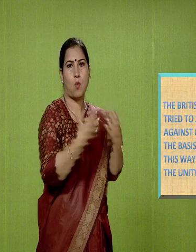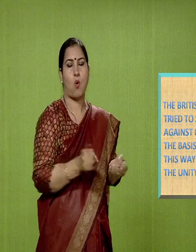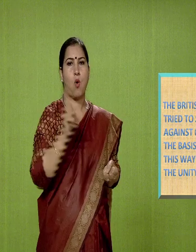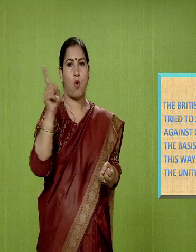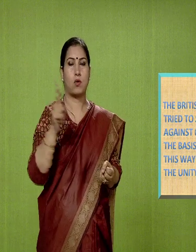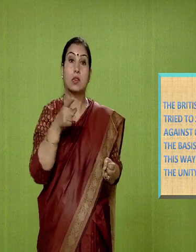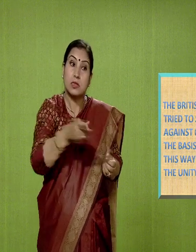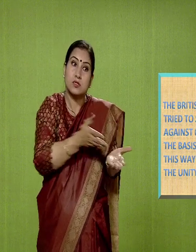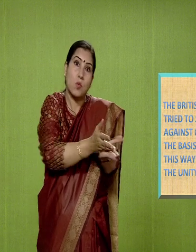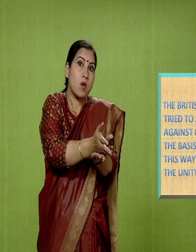In this way,